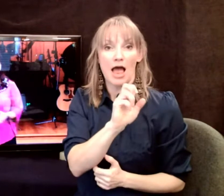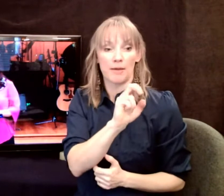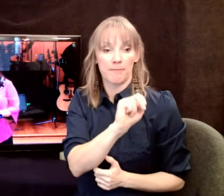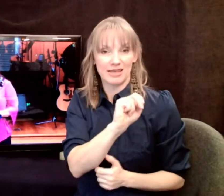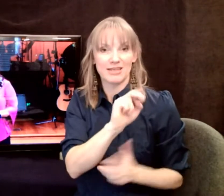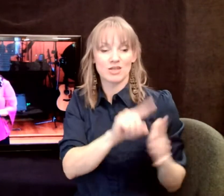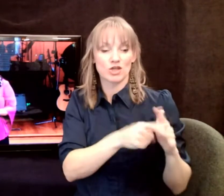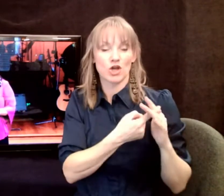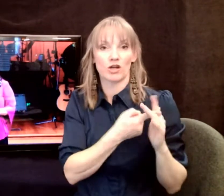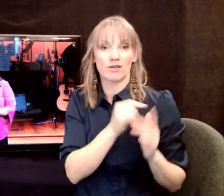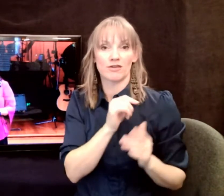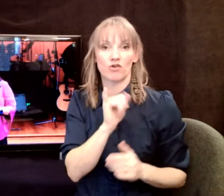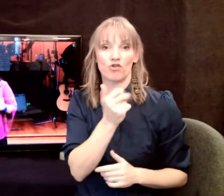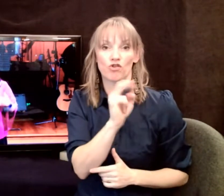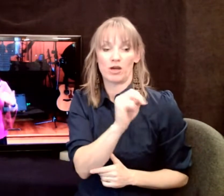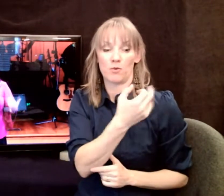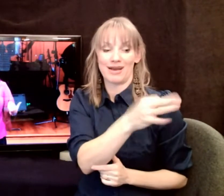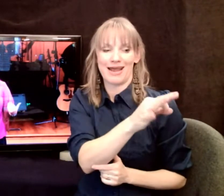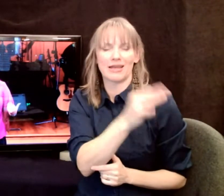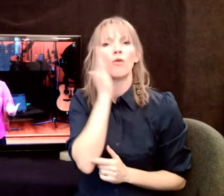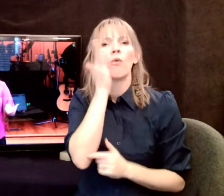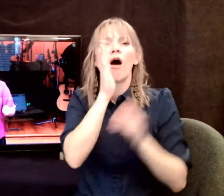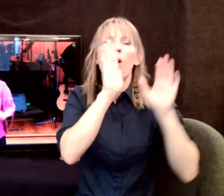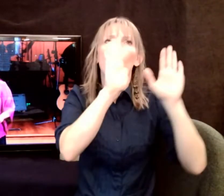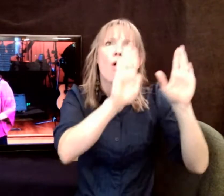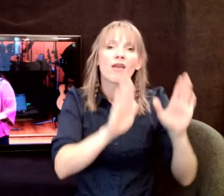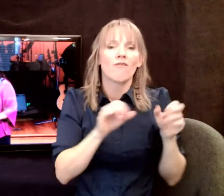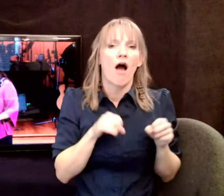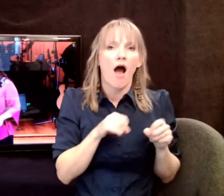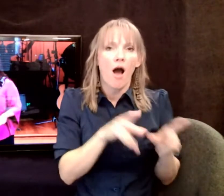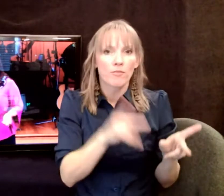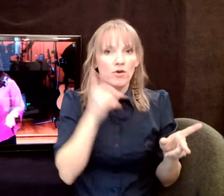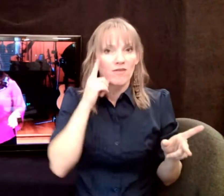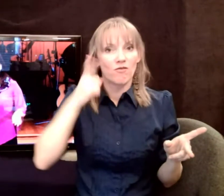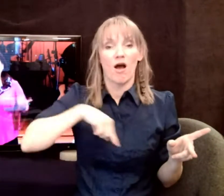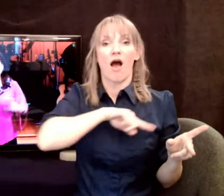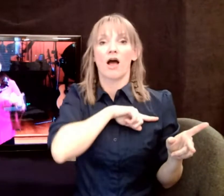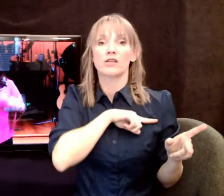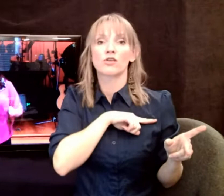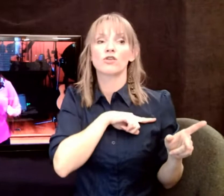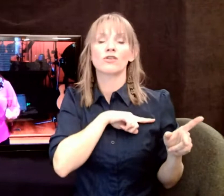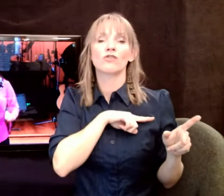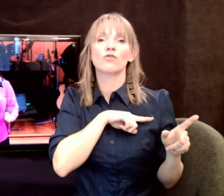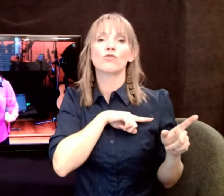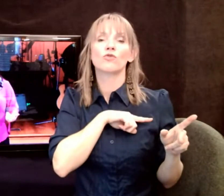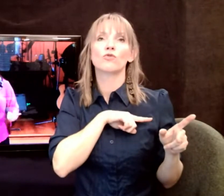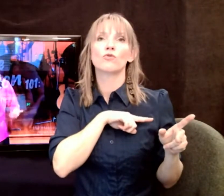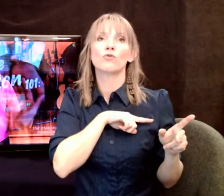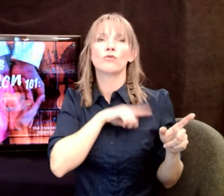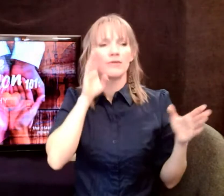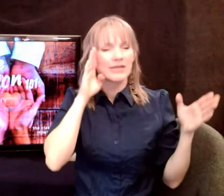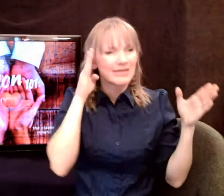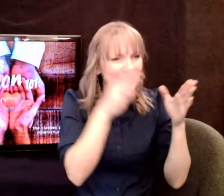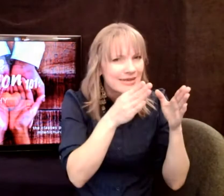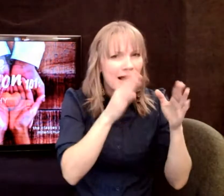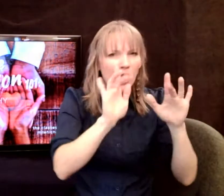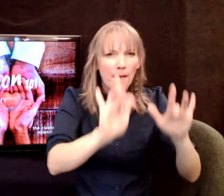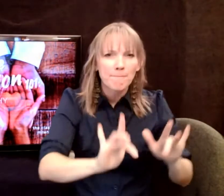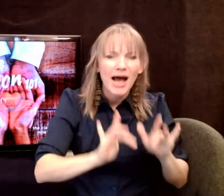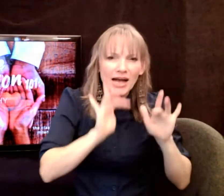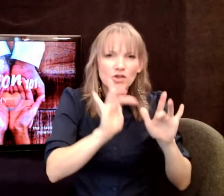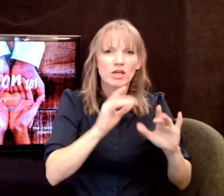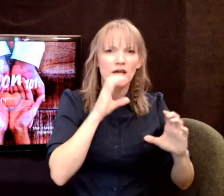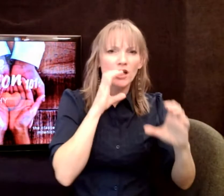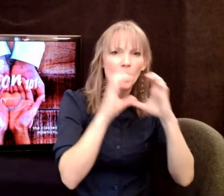up on the 19th. It's going to be a wonderful opportunity for us to lean into compassionate